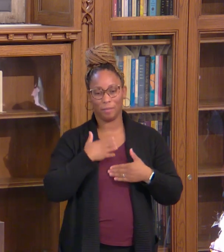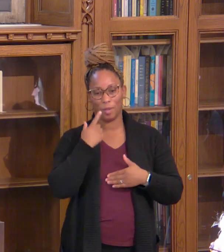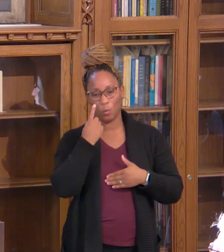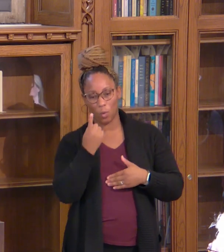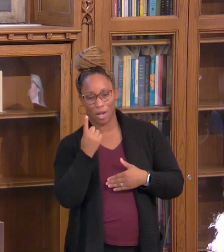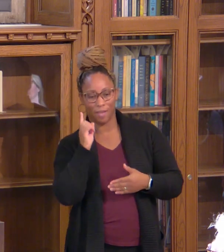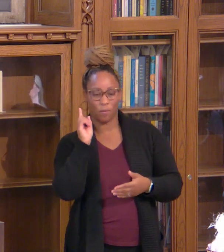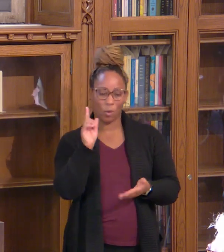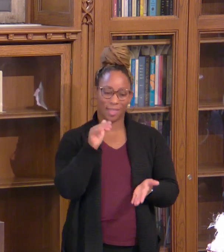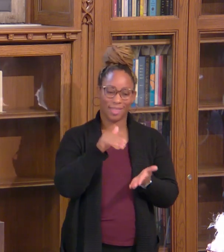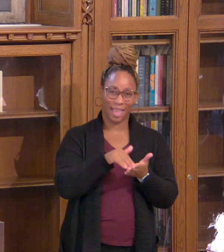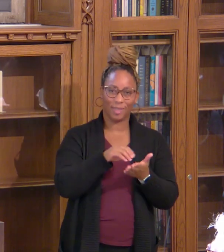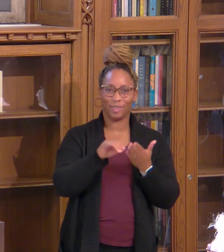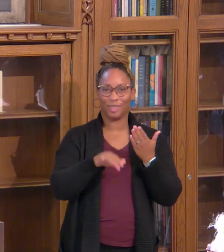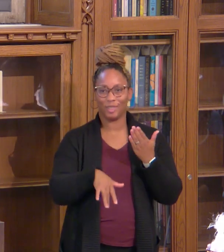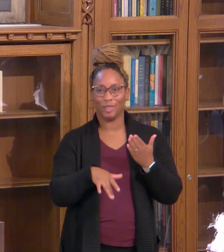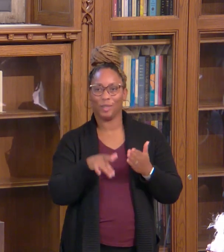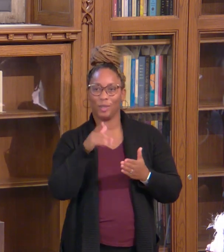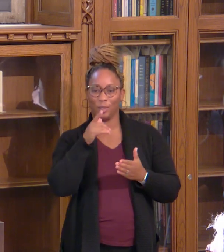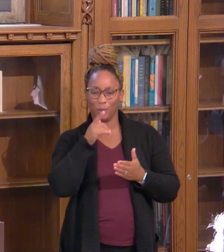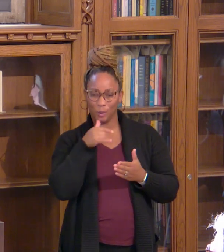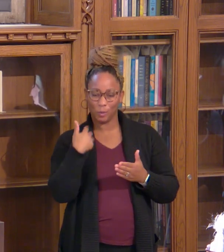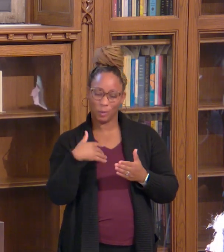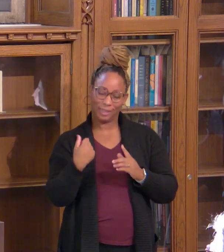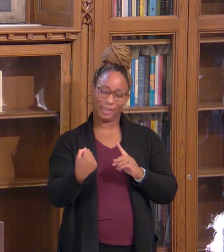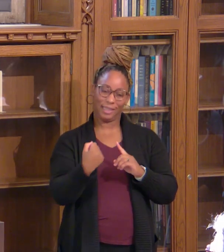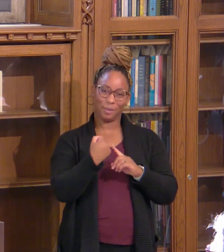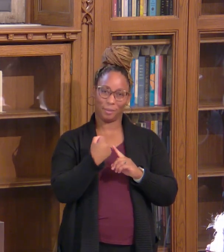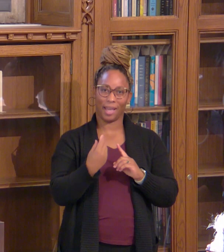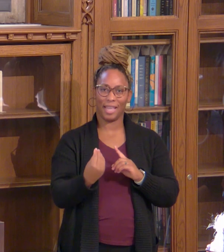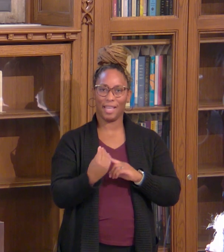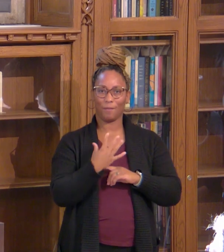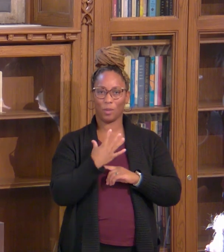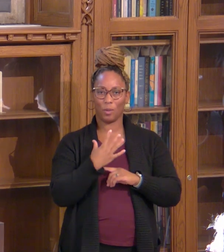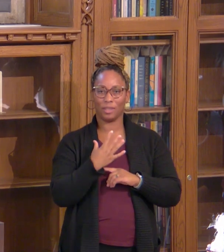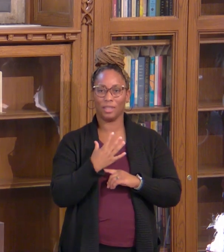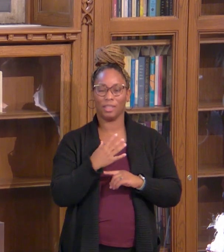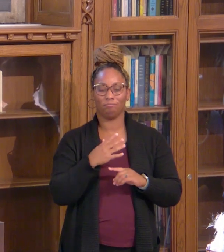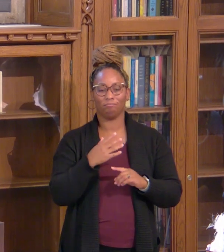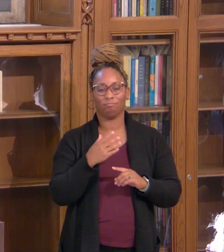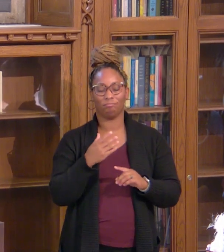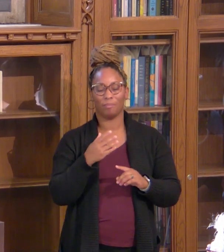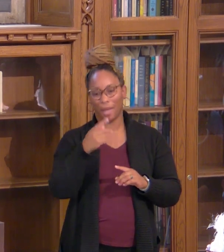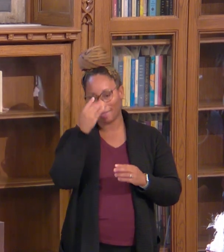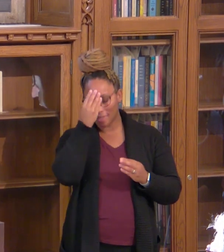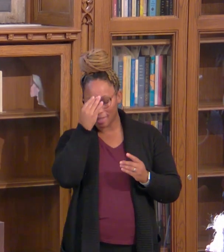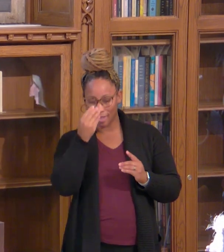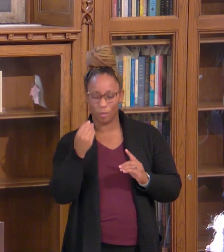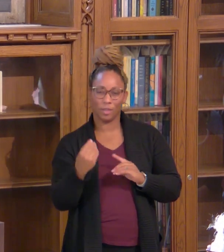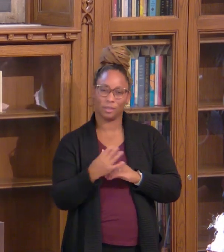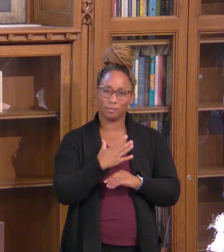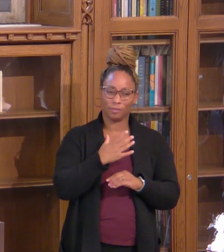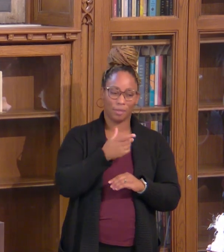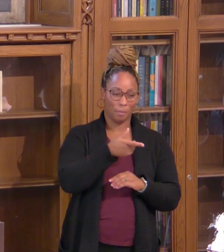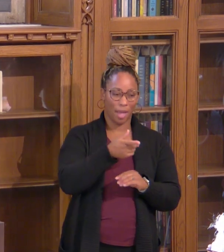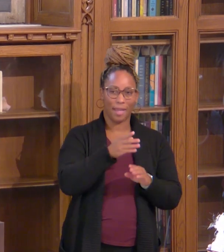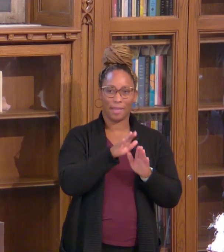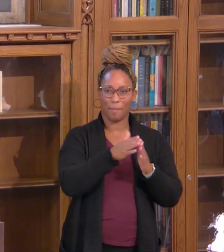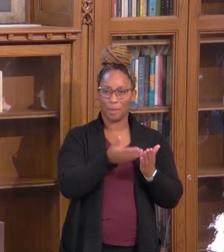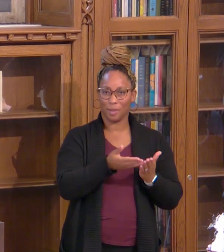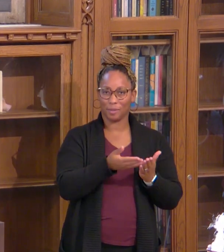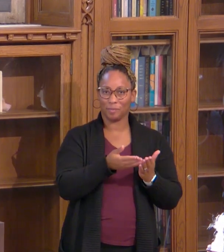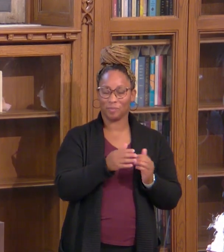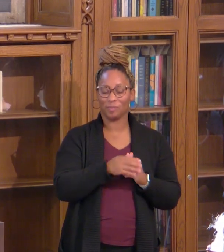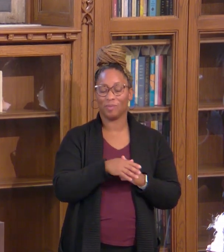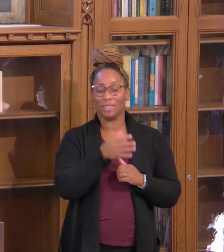thousands of students who was tremendously influenced and shaped by From Slavery to Freedom